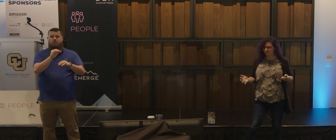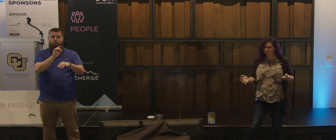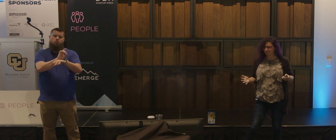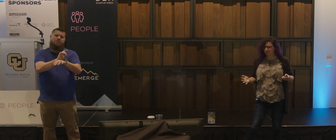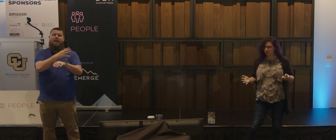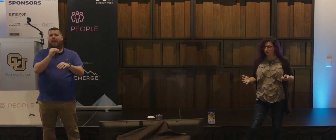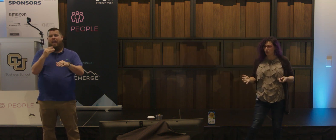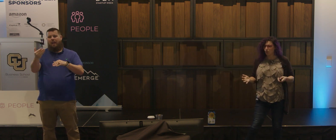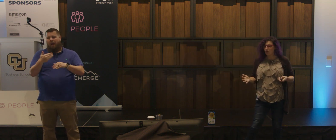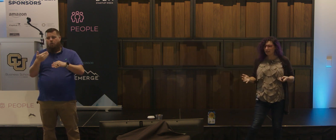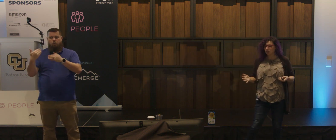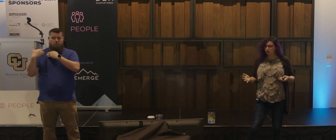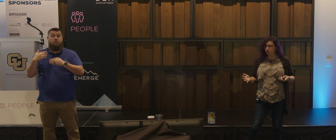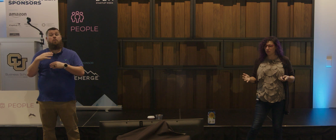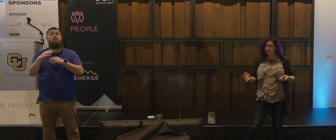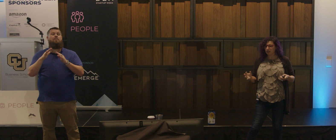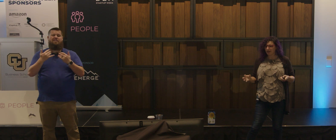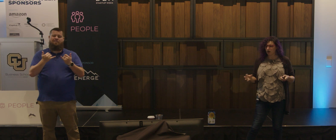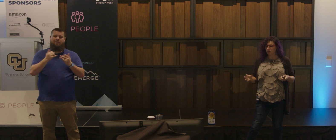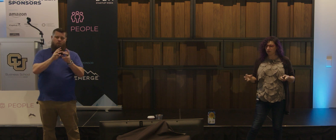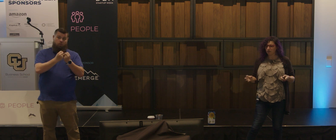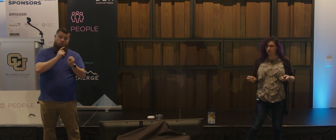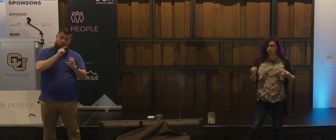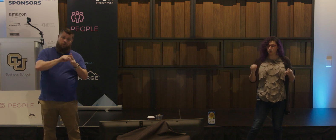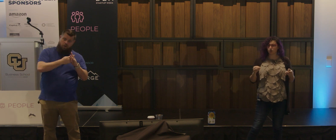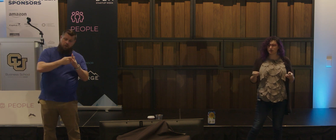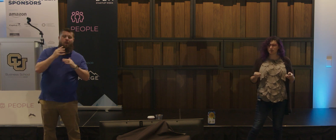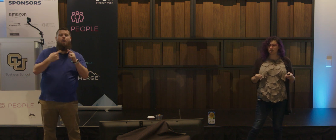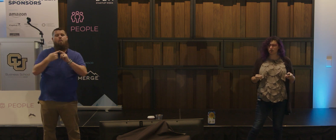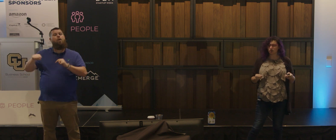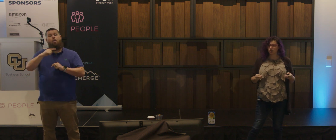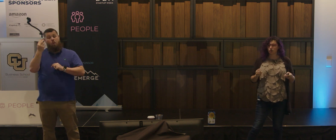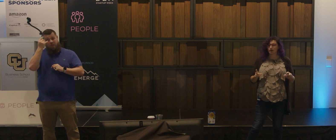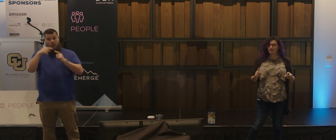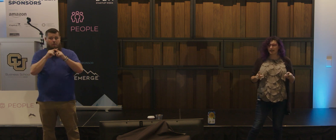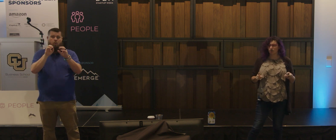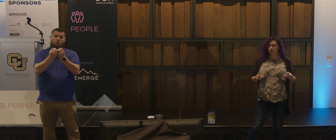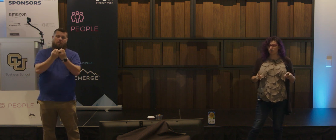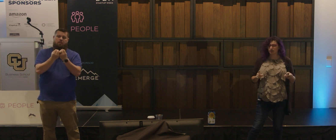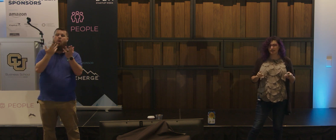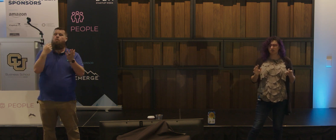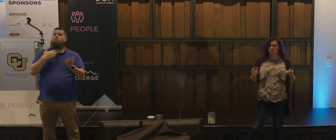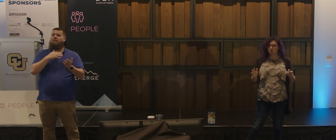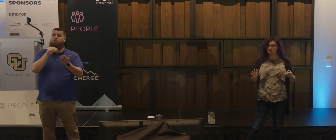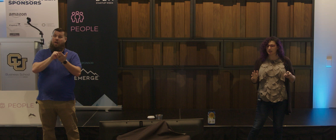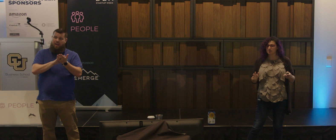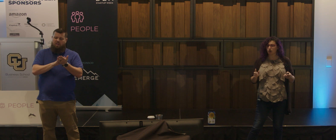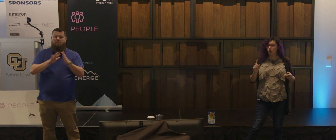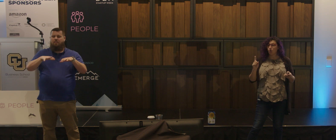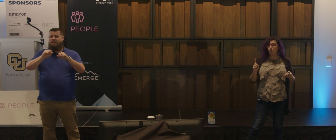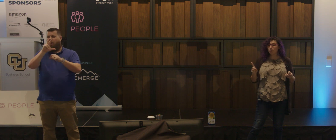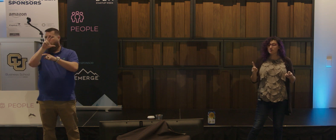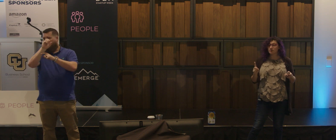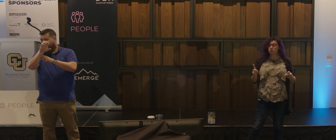workshop. When you think about your organization, write down, we're going to take 30 seconds